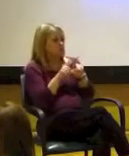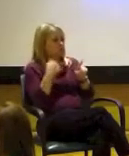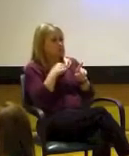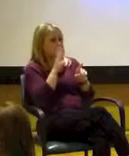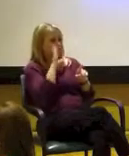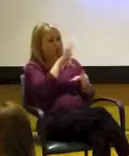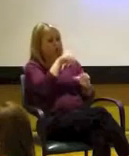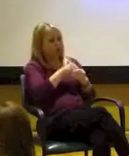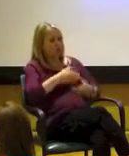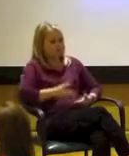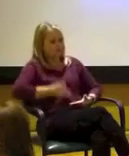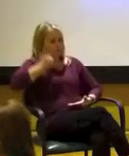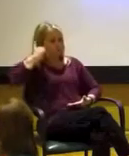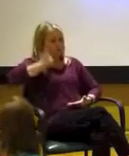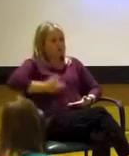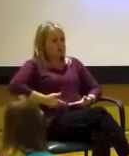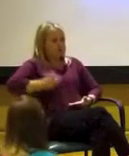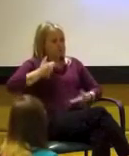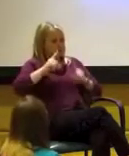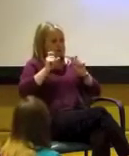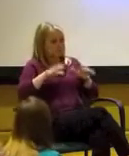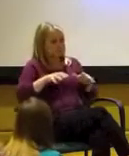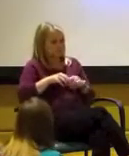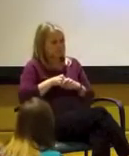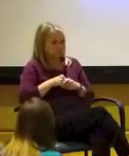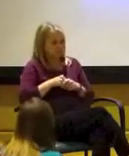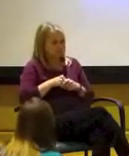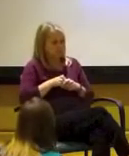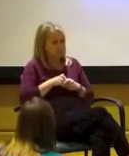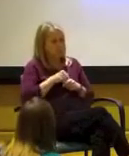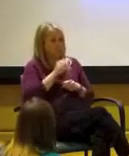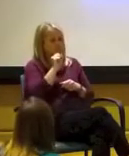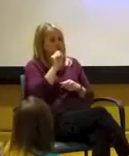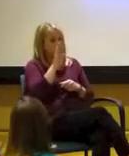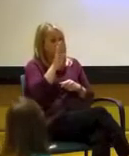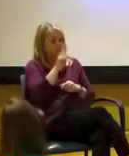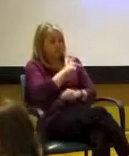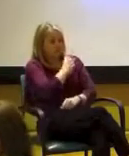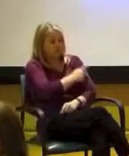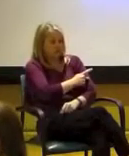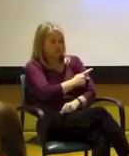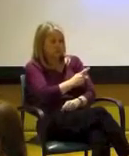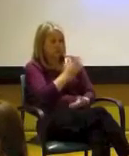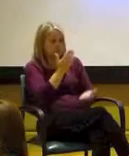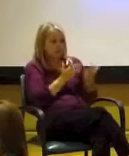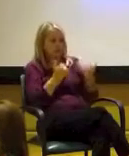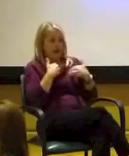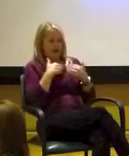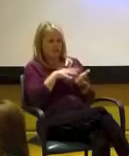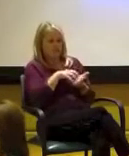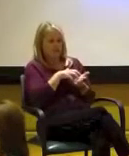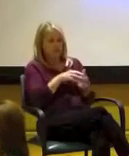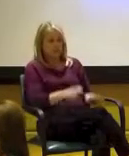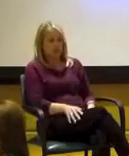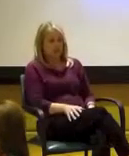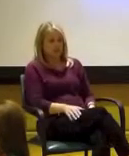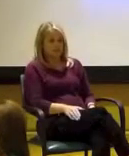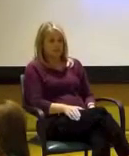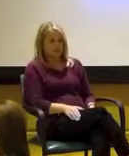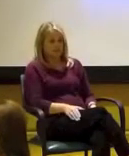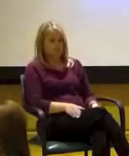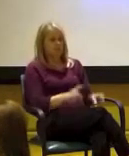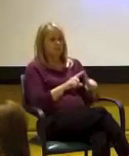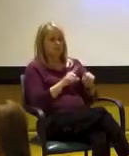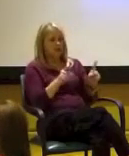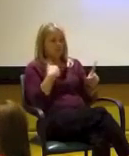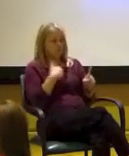upper extremity testing. In the typical spina bifida patient, they may have a lot of weakness in their legs,